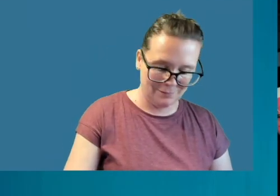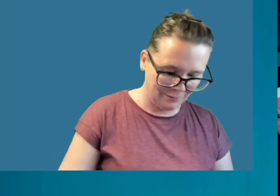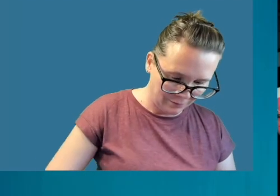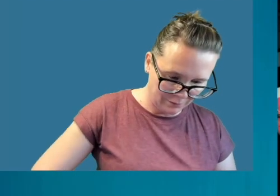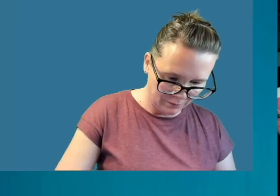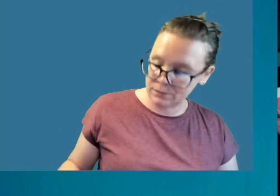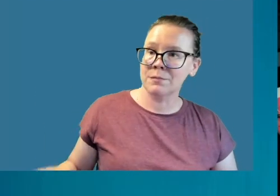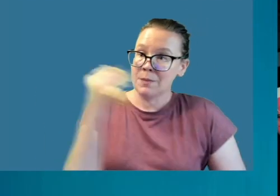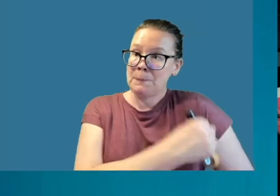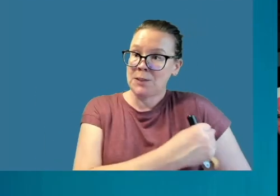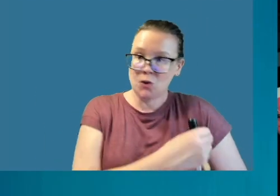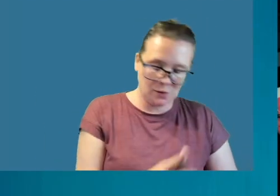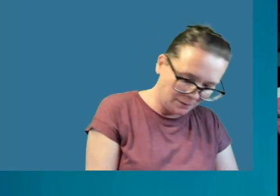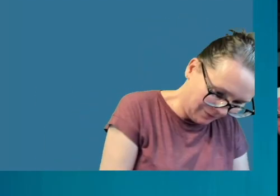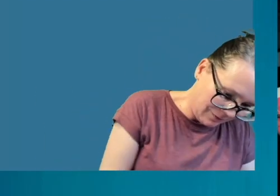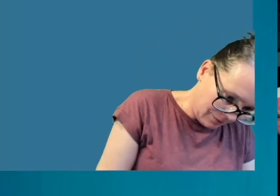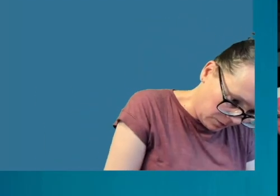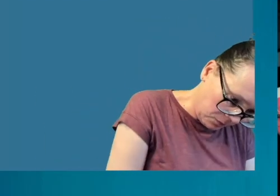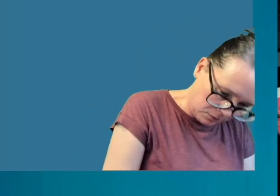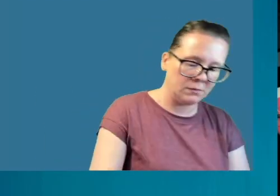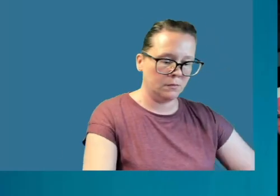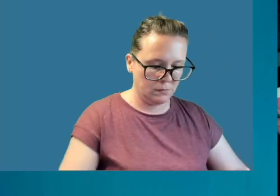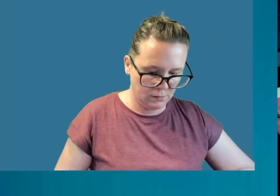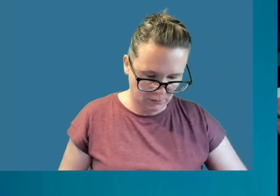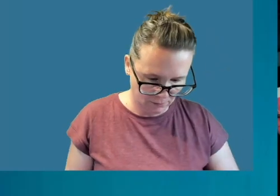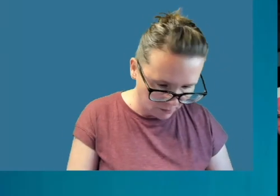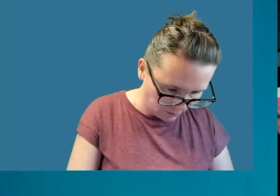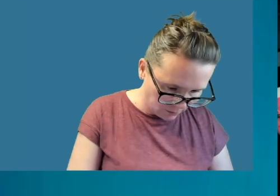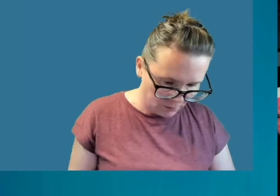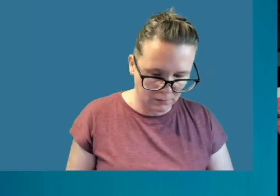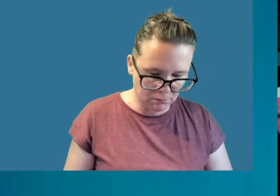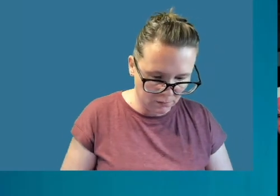Finger press, and then you use your muscles.